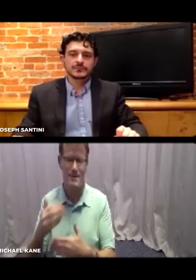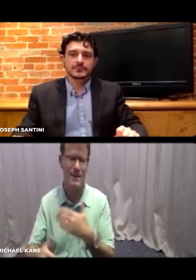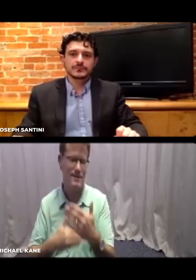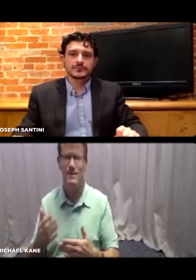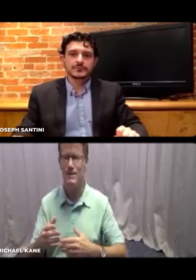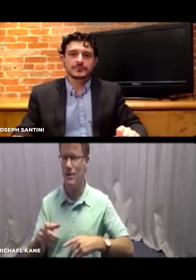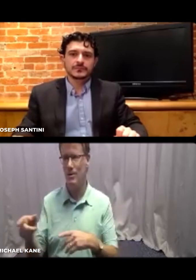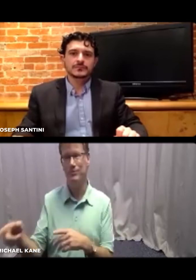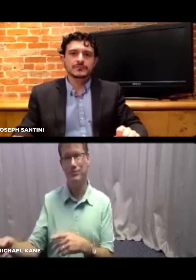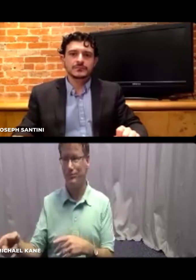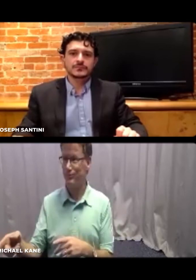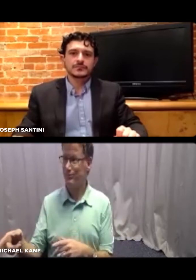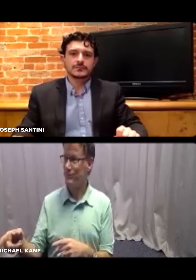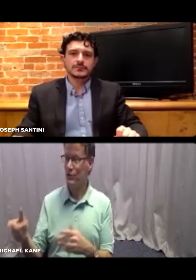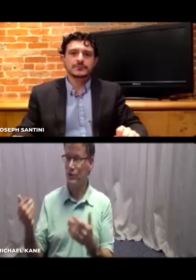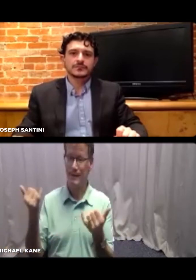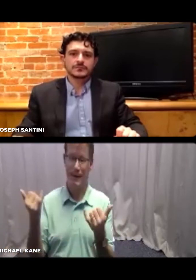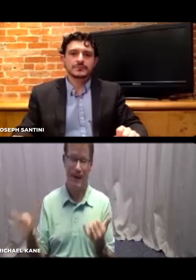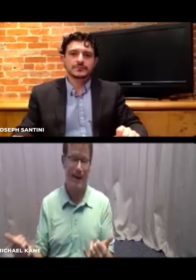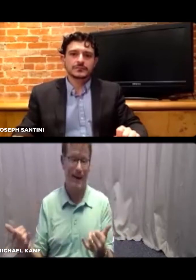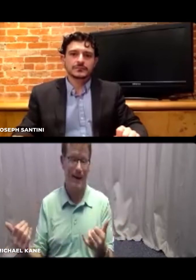account set up.